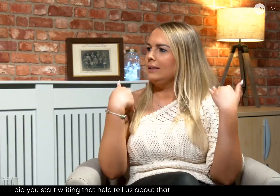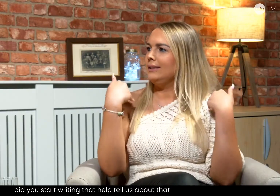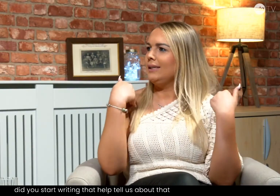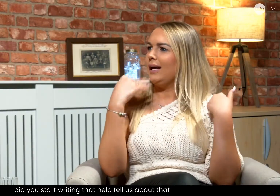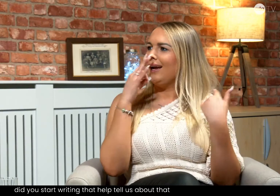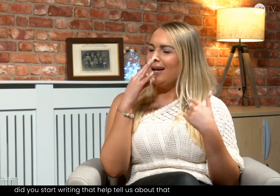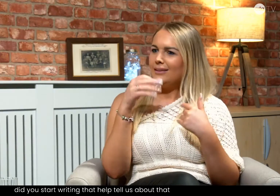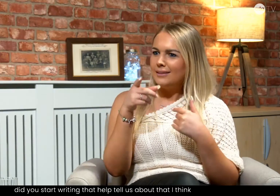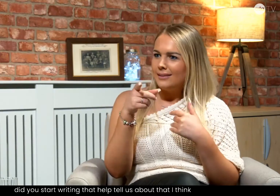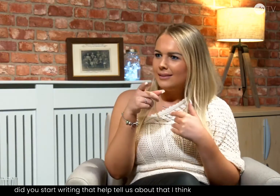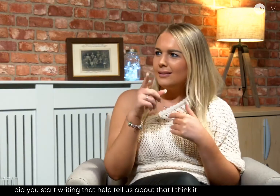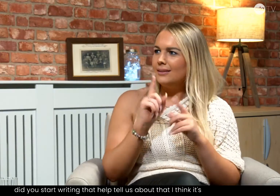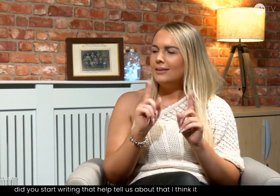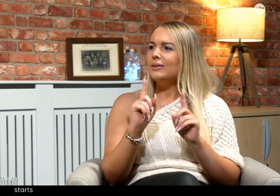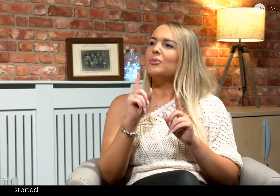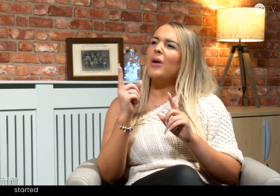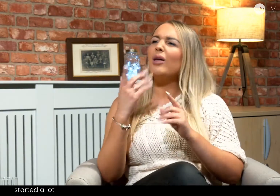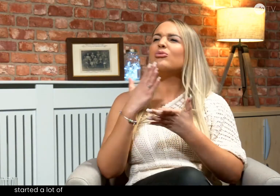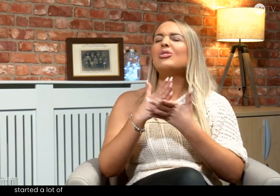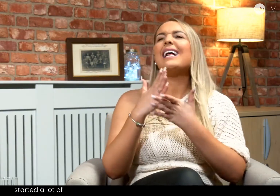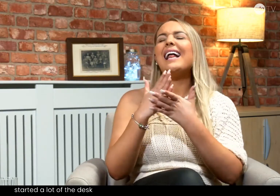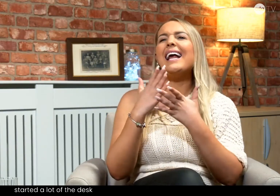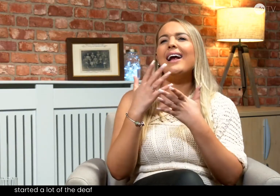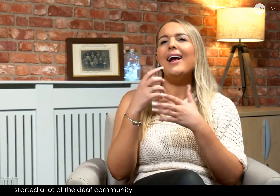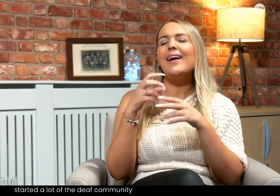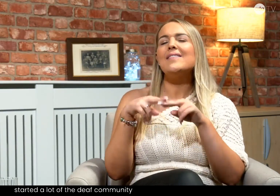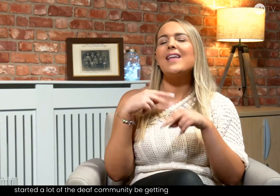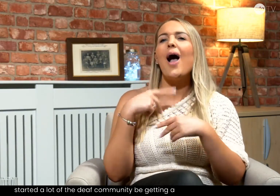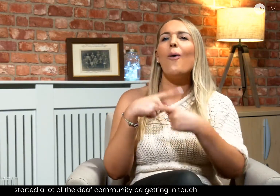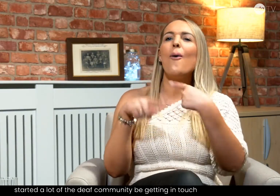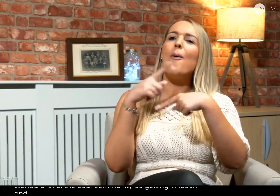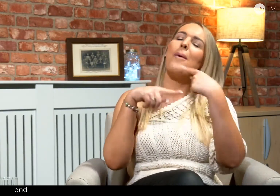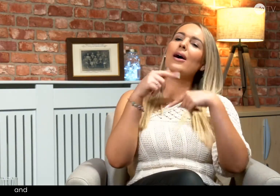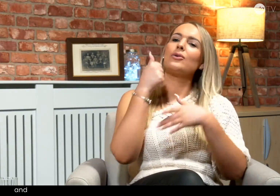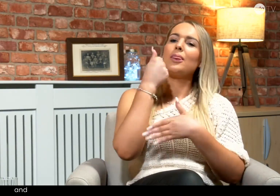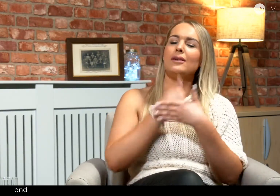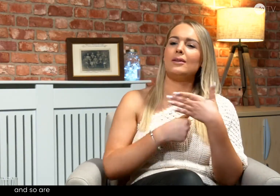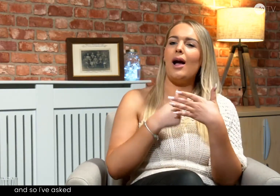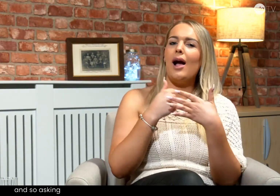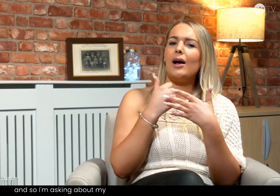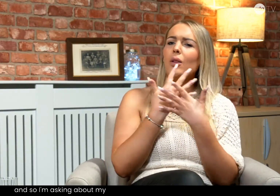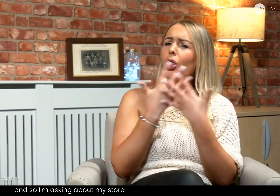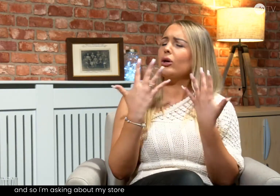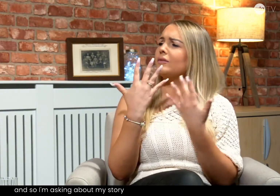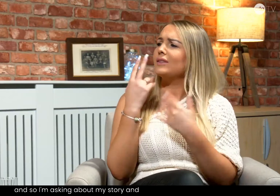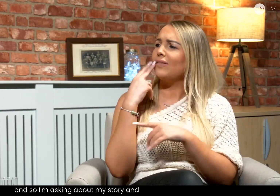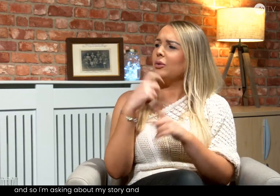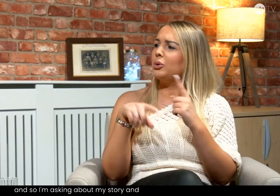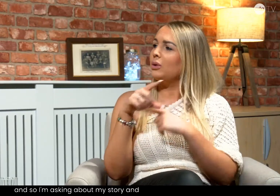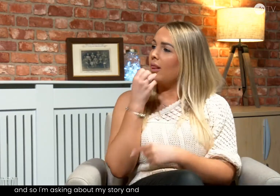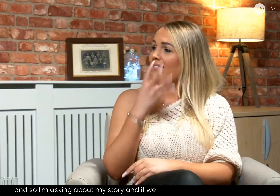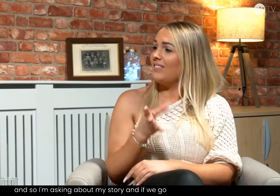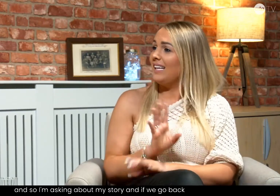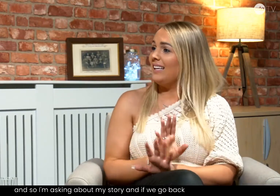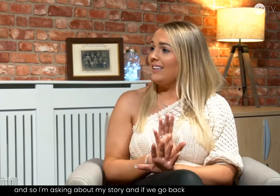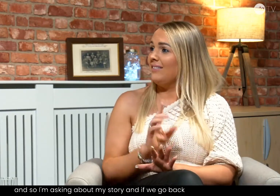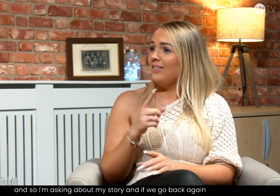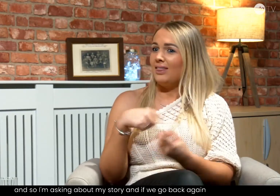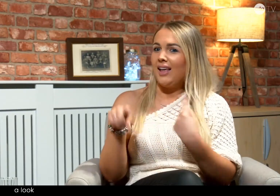a lot of the deaf community were getting in touch and sort of asking about my story. And if we go back again a little bit further, we'll go back to the start.